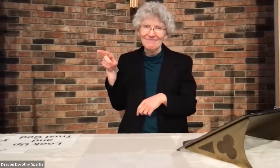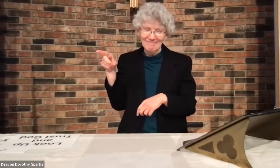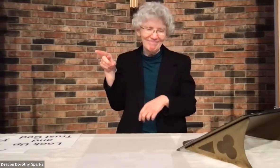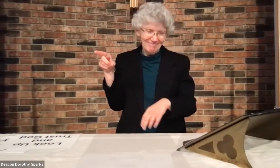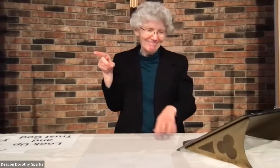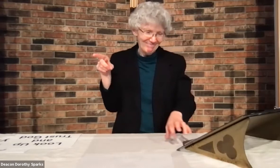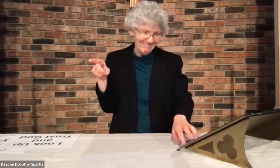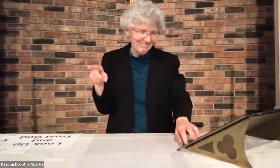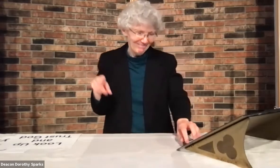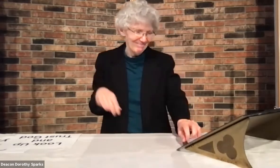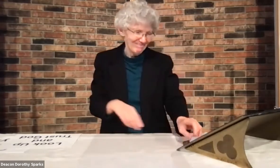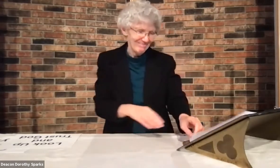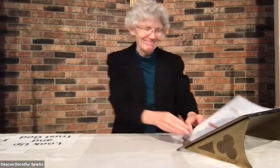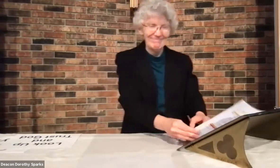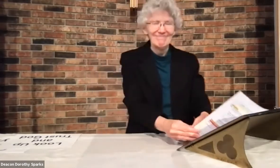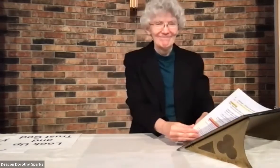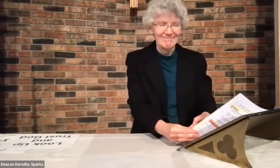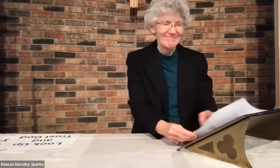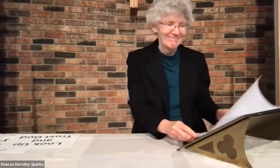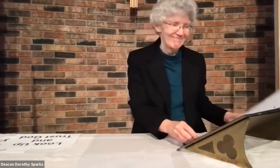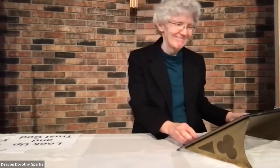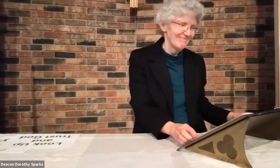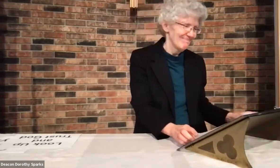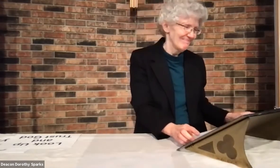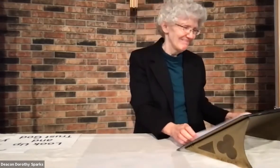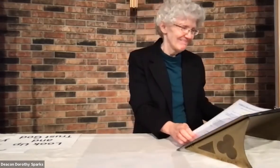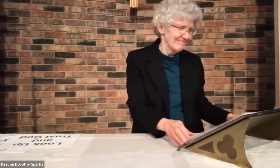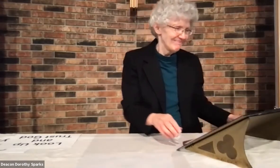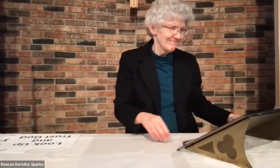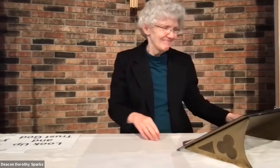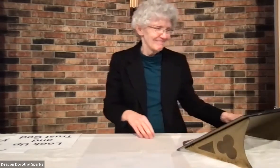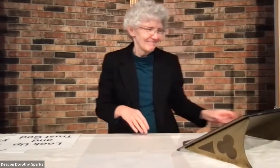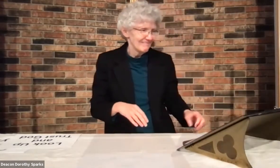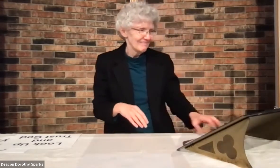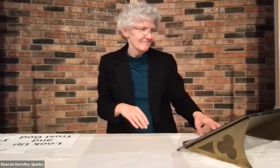you prefer to use? Probably the one with the six mirrors.